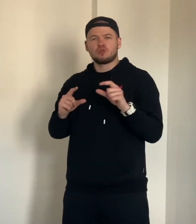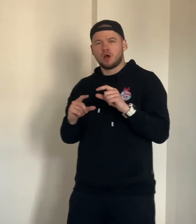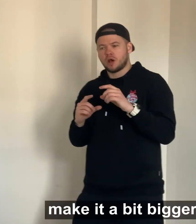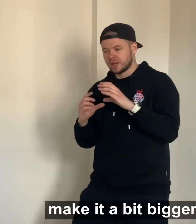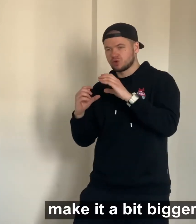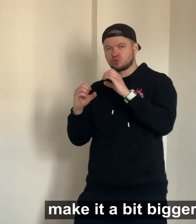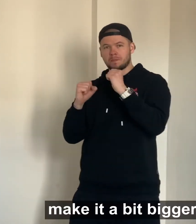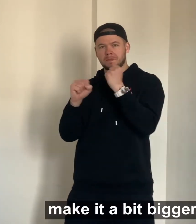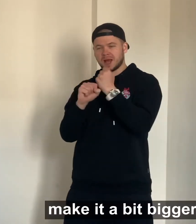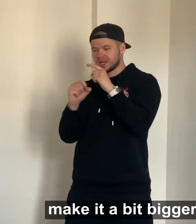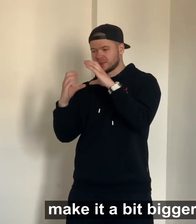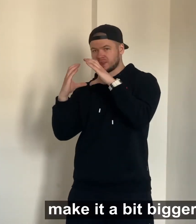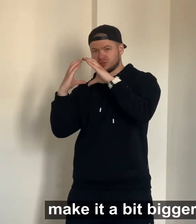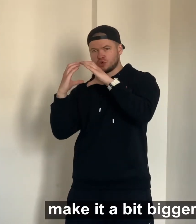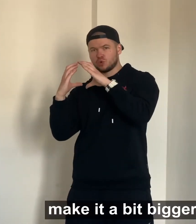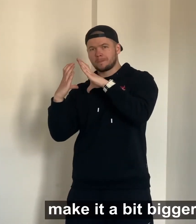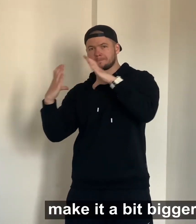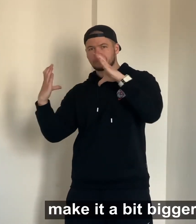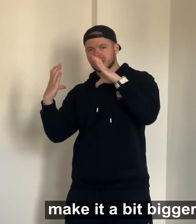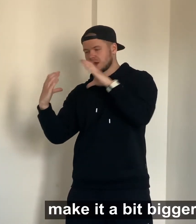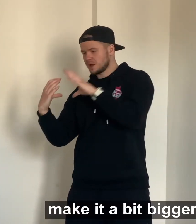make it a bit bigger.